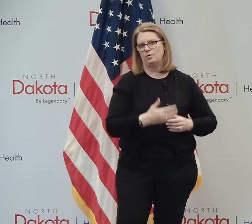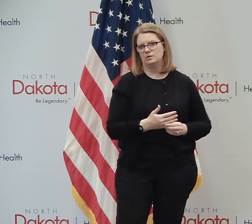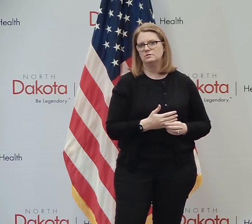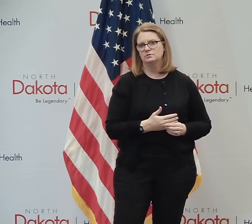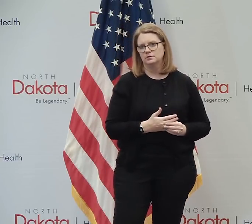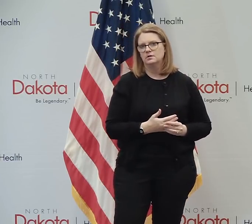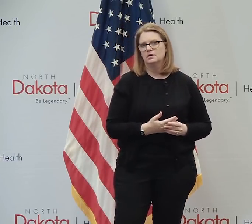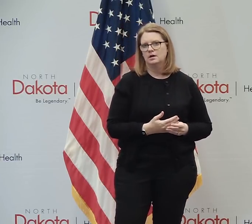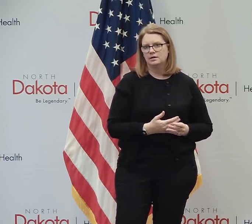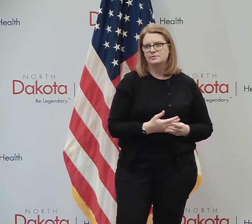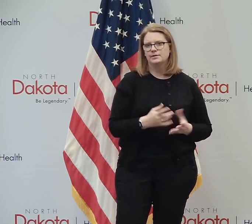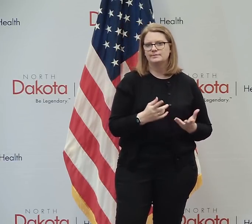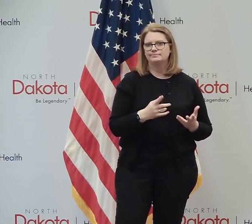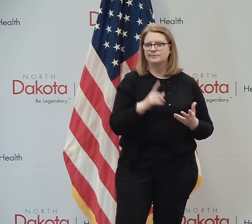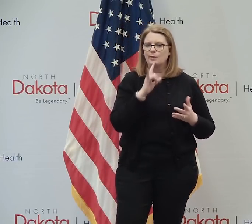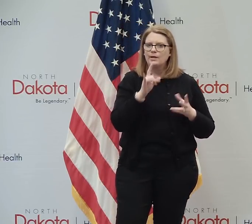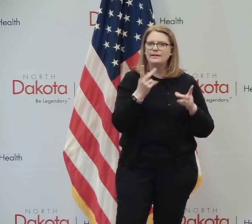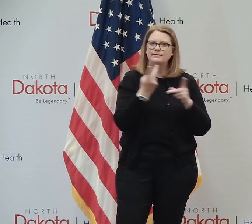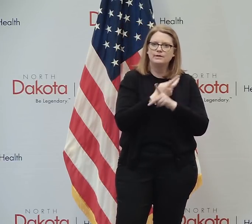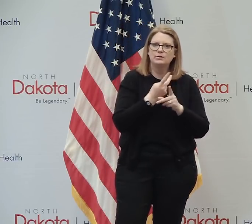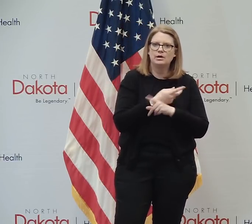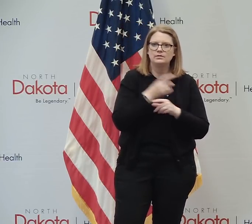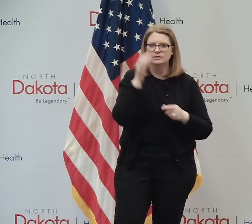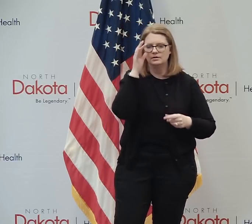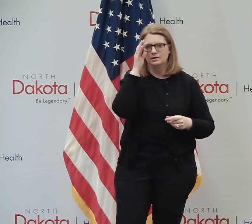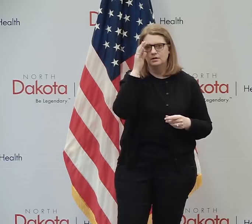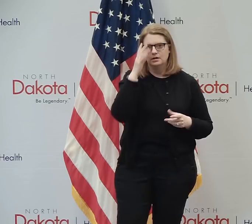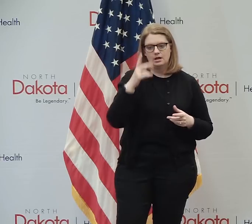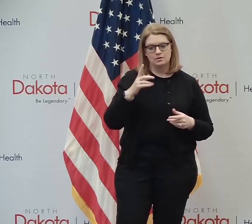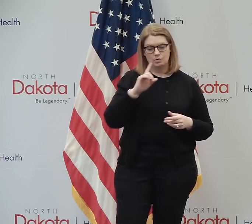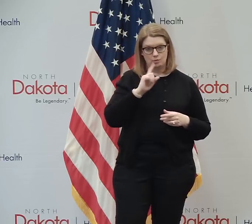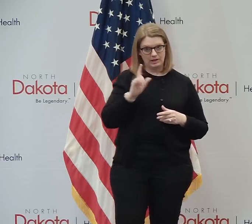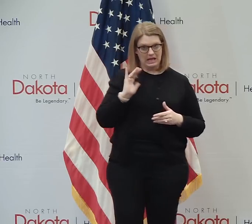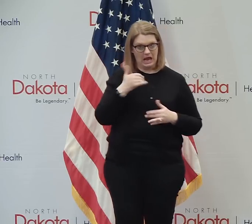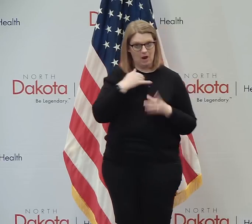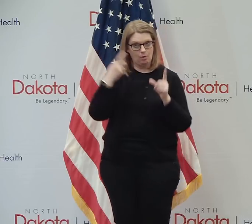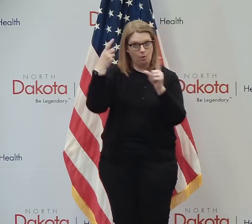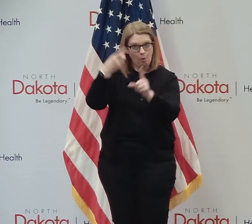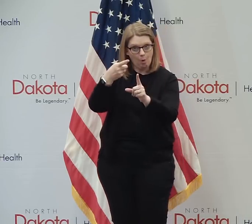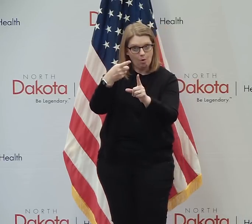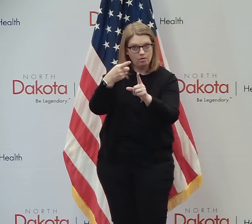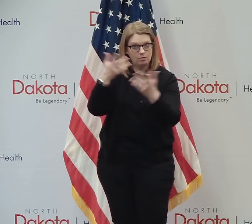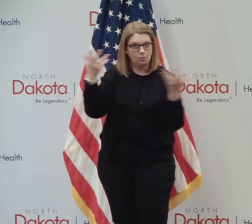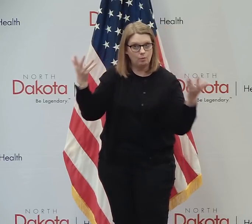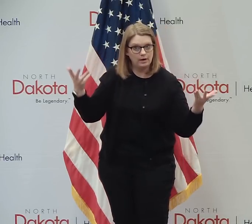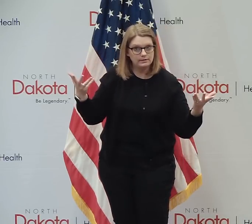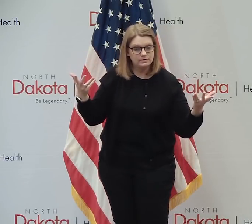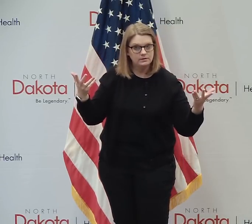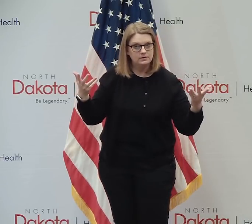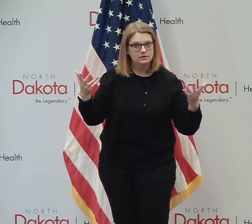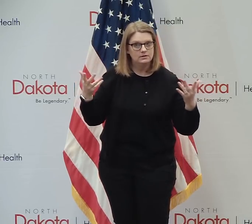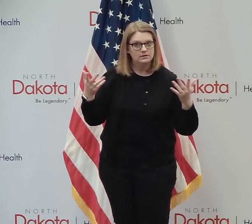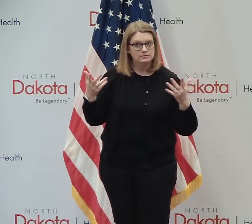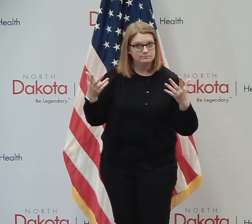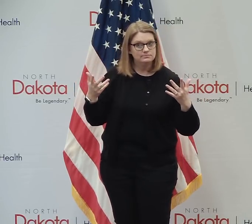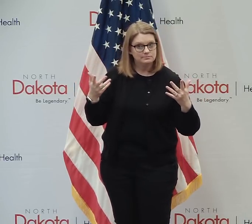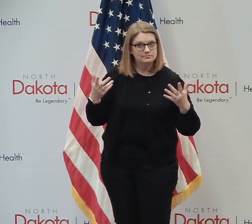dial it in, get smarter. Again, with the goal always of ensuring